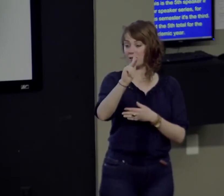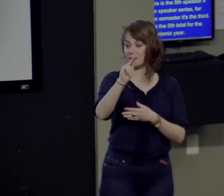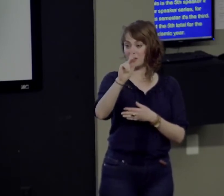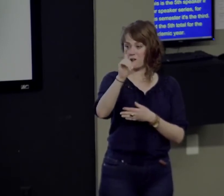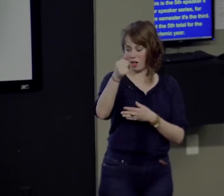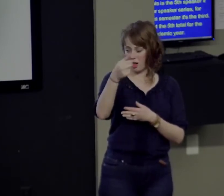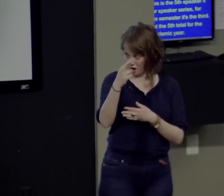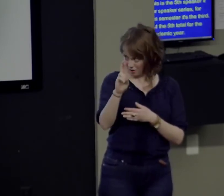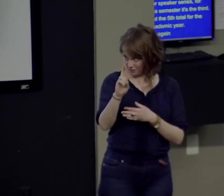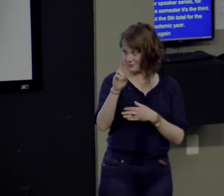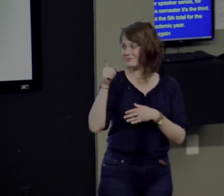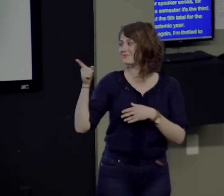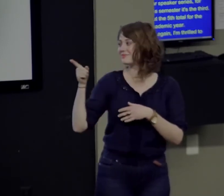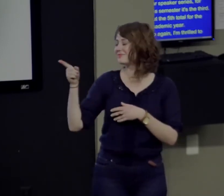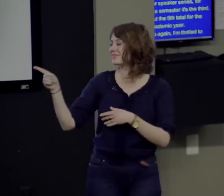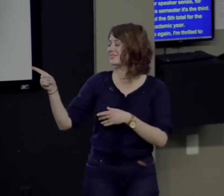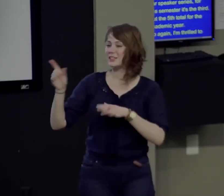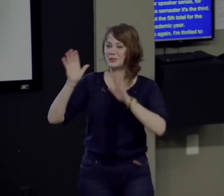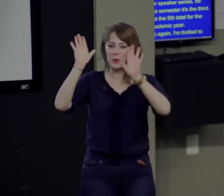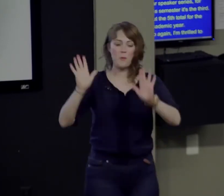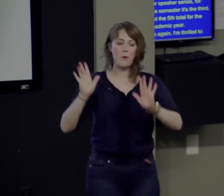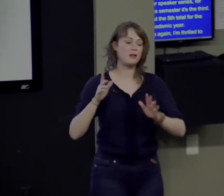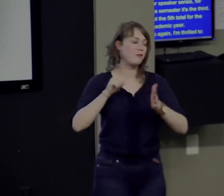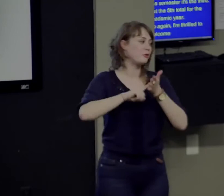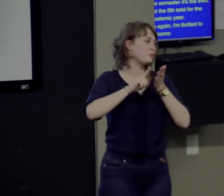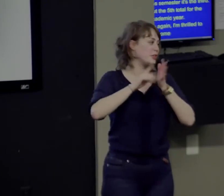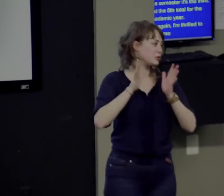Dr. David Klahr,